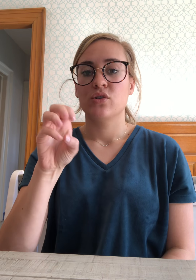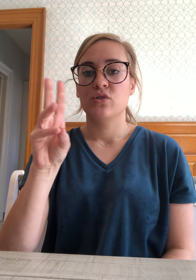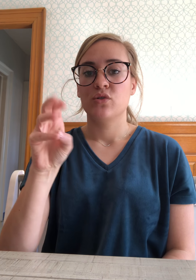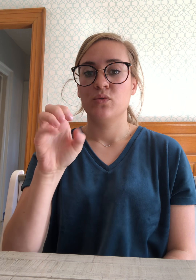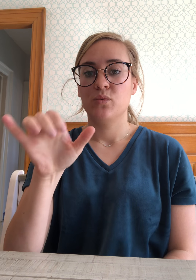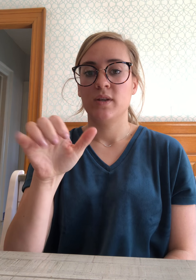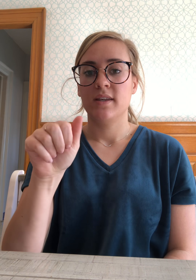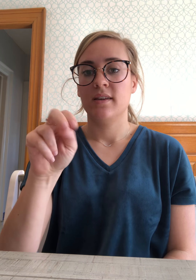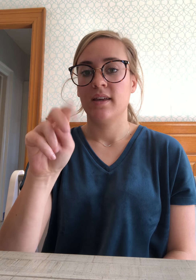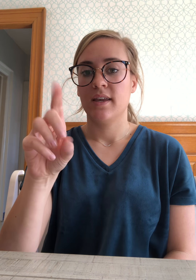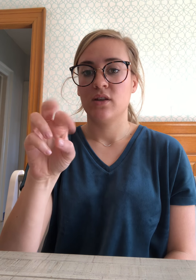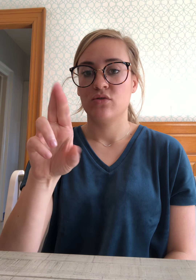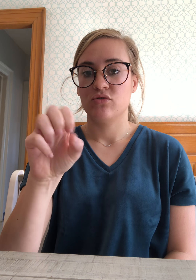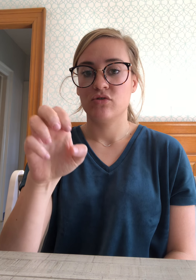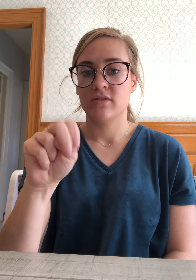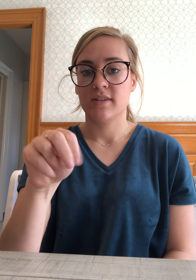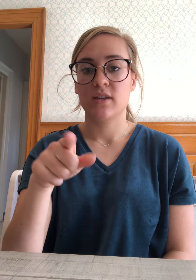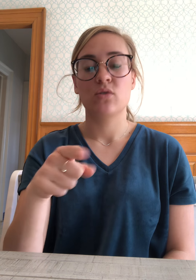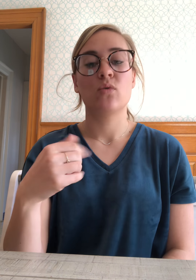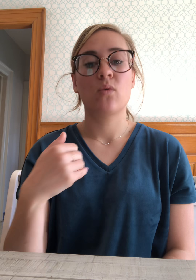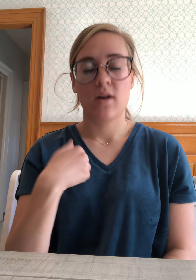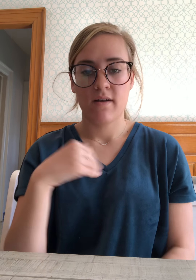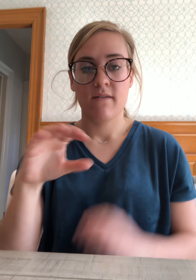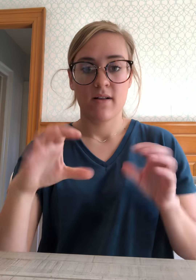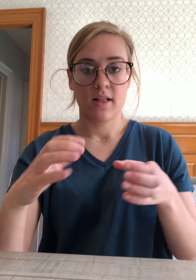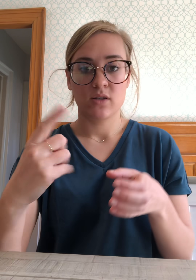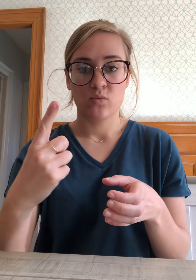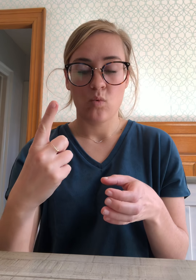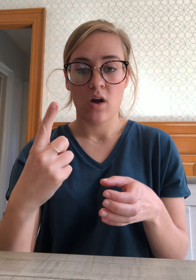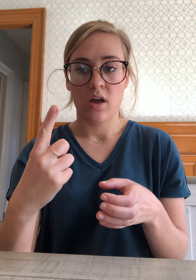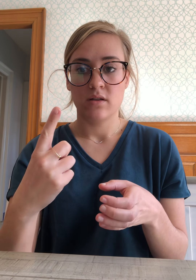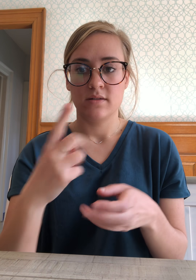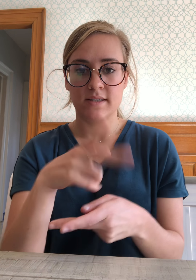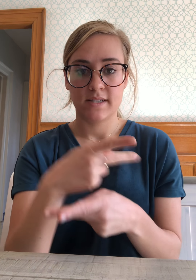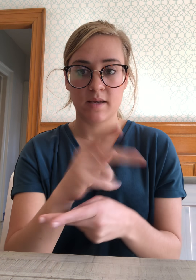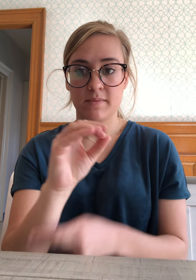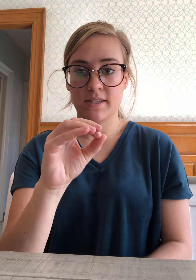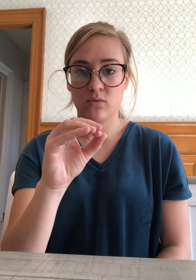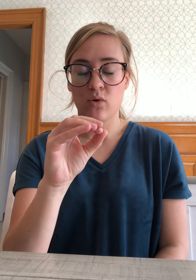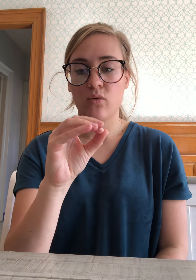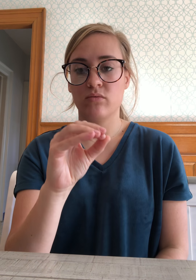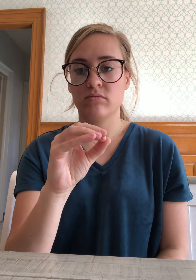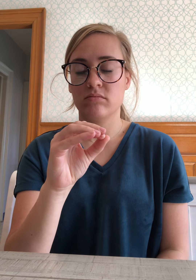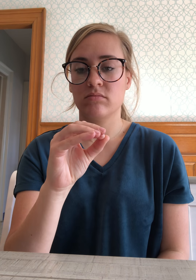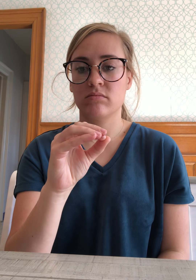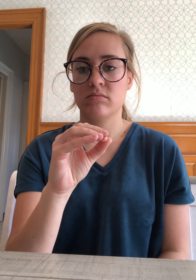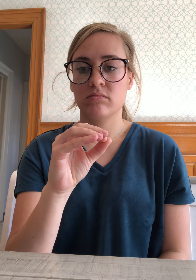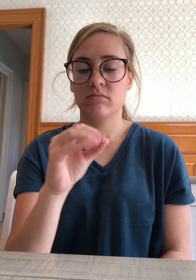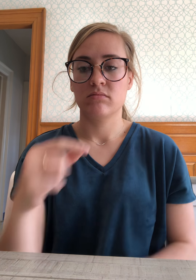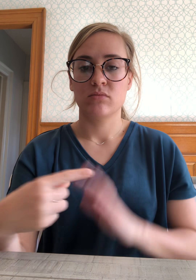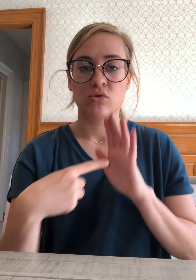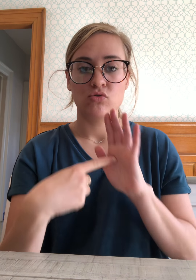we have class 1, type 0, that shows